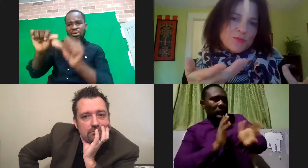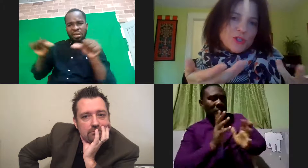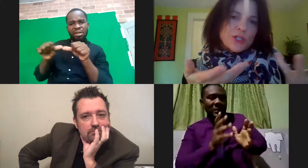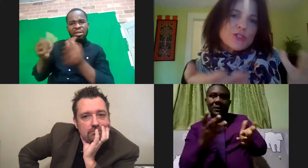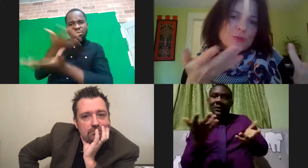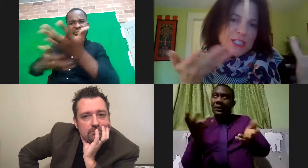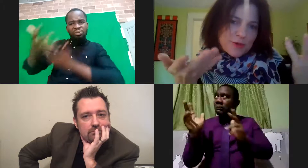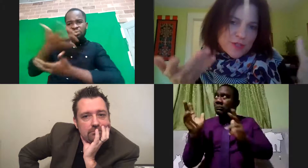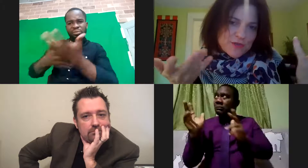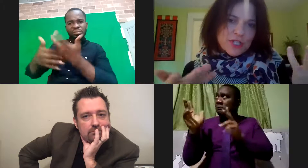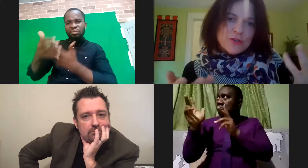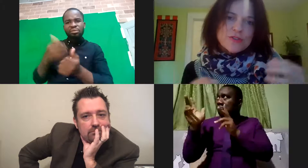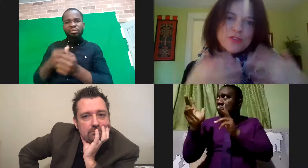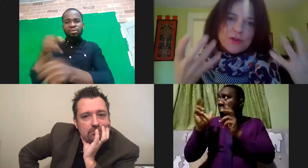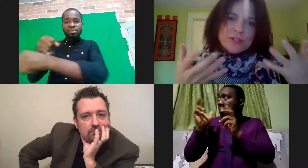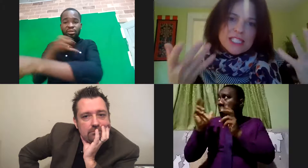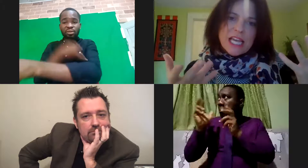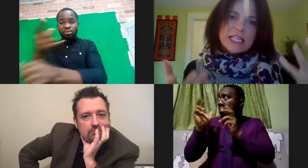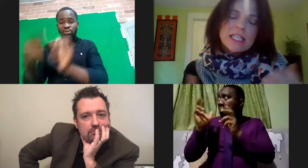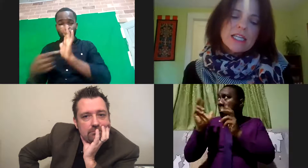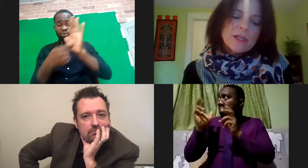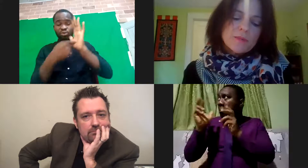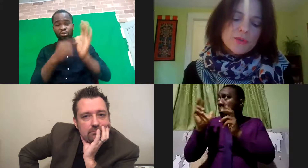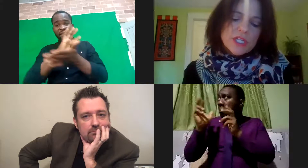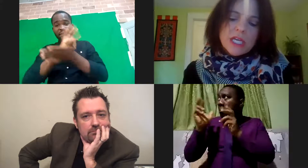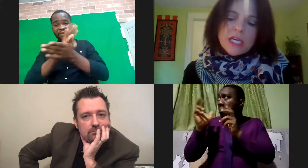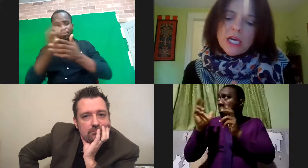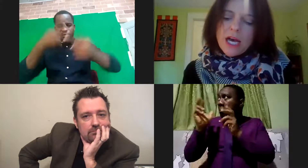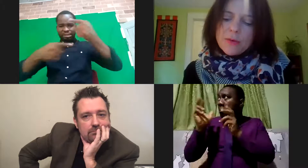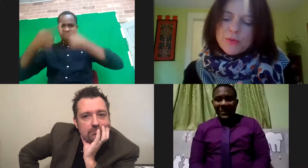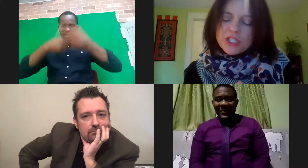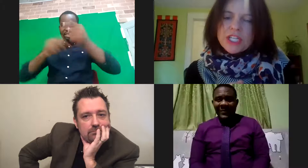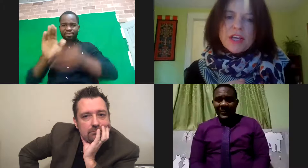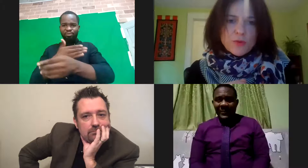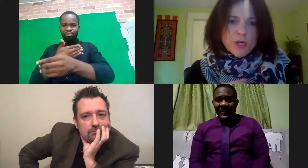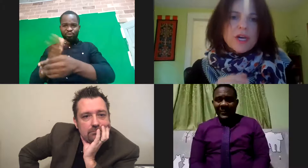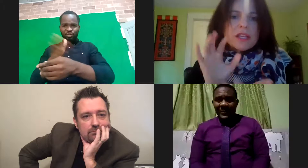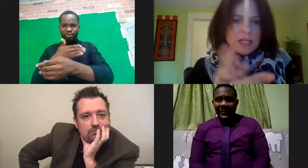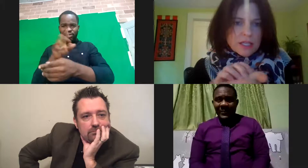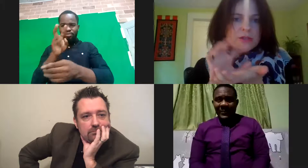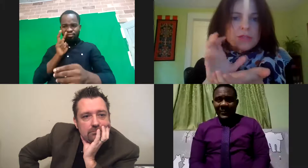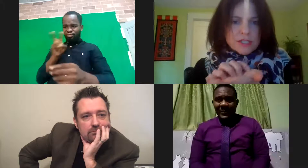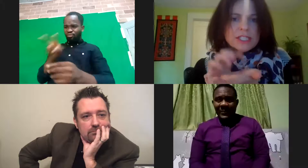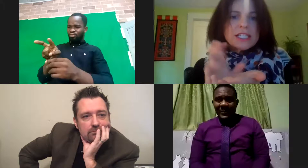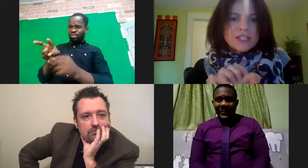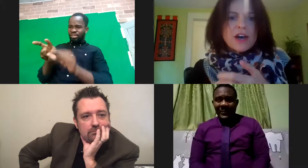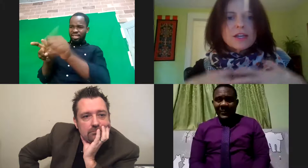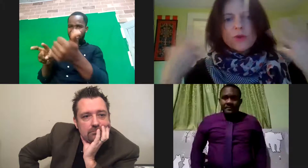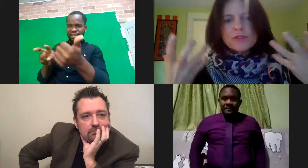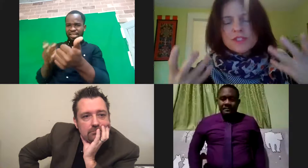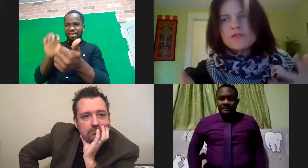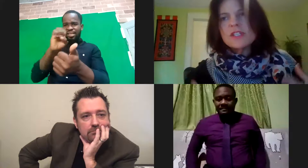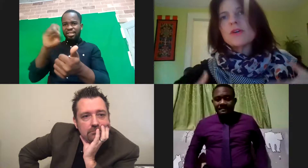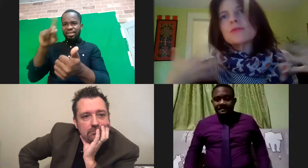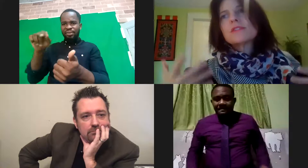when Jody showed me some of these videos of the signing music, I was watching another one by the Ian who does the TikTok, and